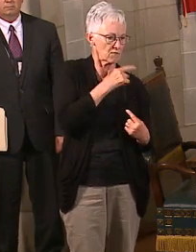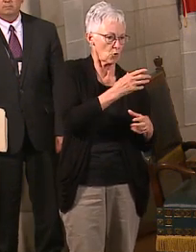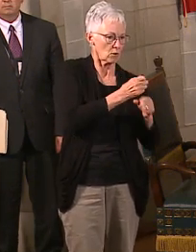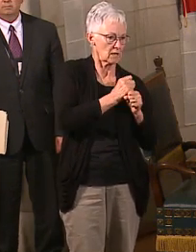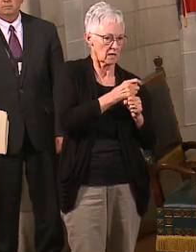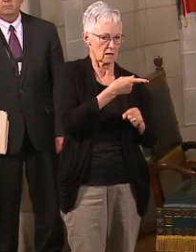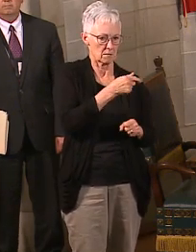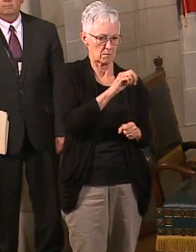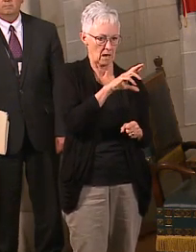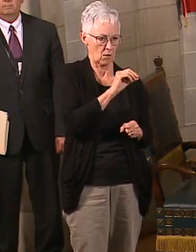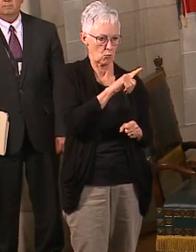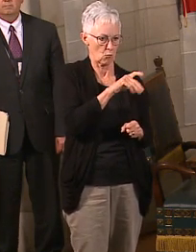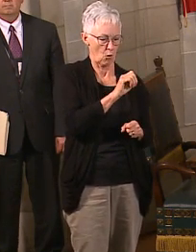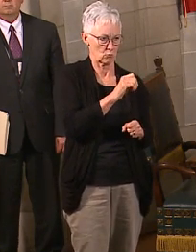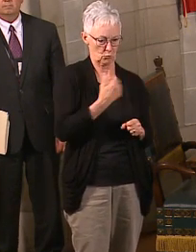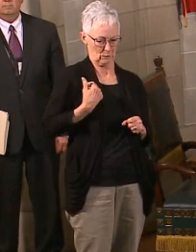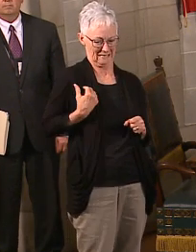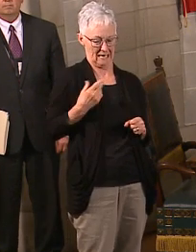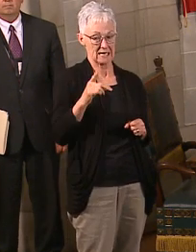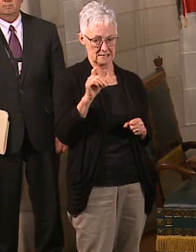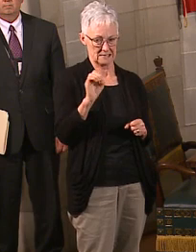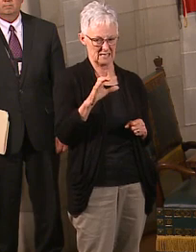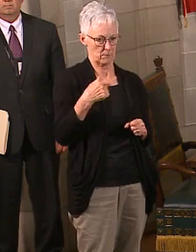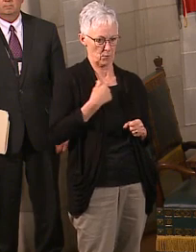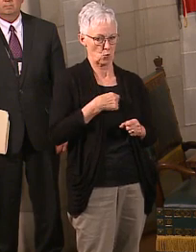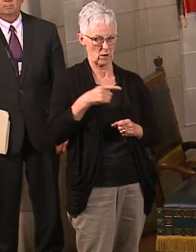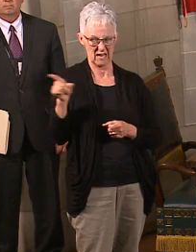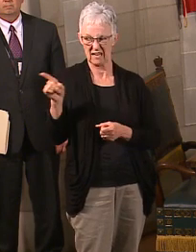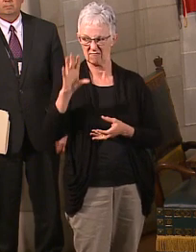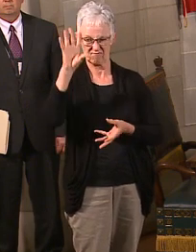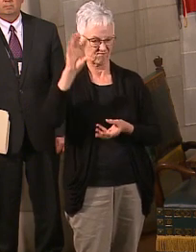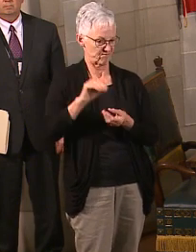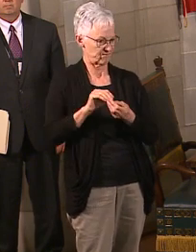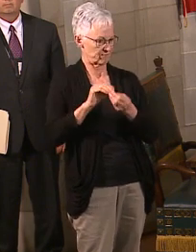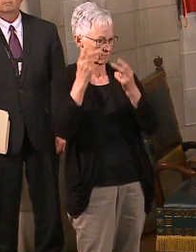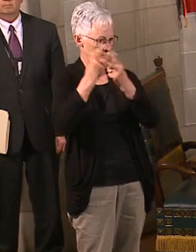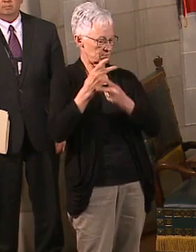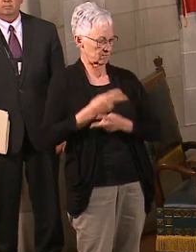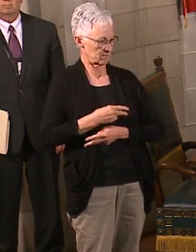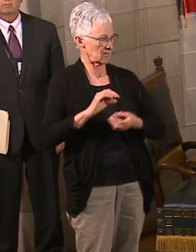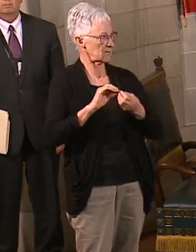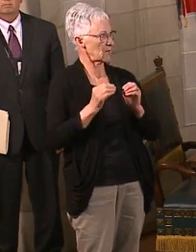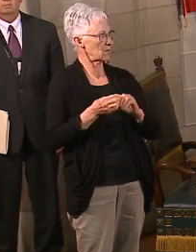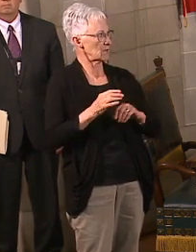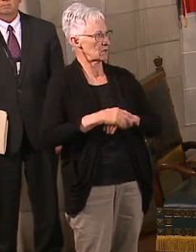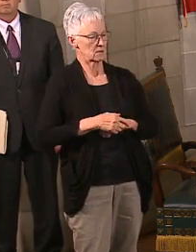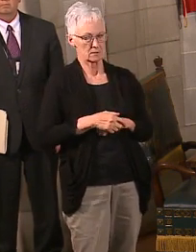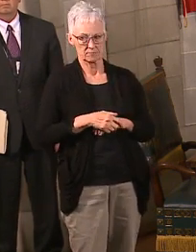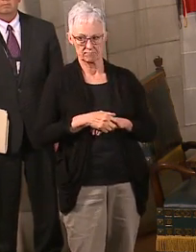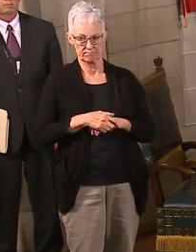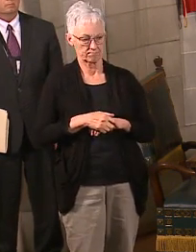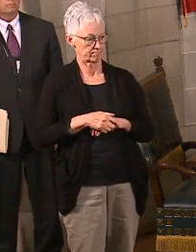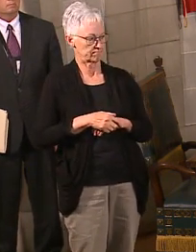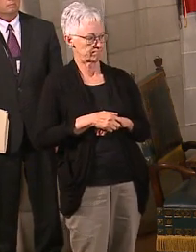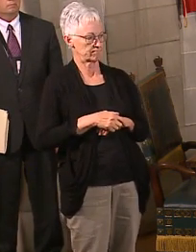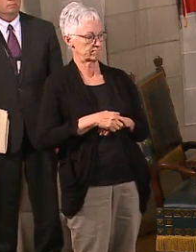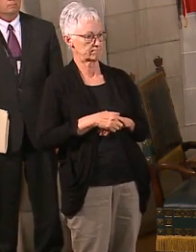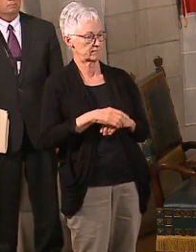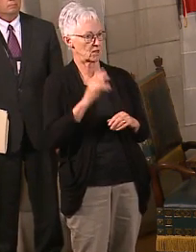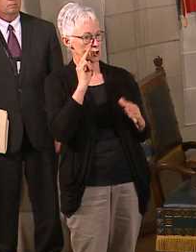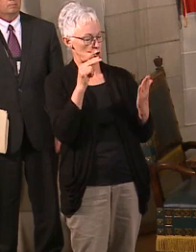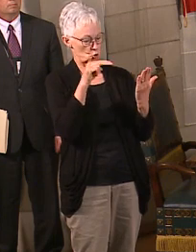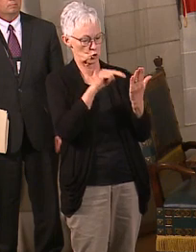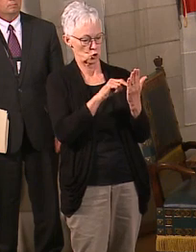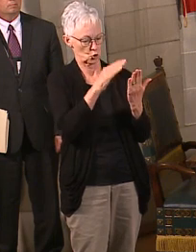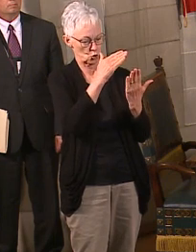for as of December. So we'll get an updated number for the first quarter here. But just using the December numbers, if you look at